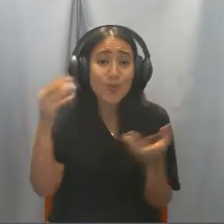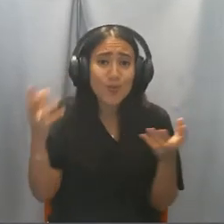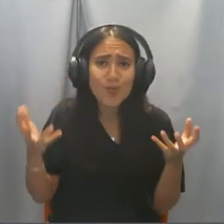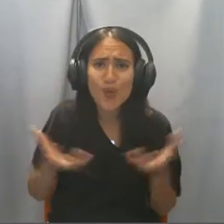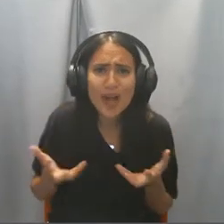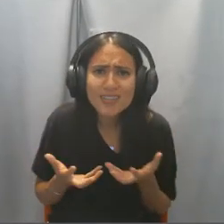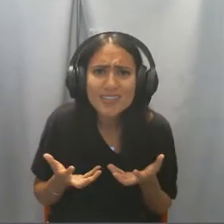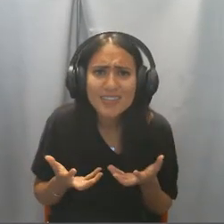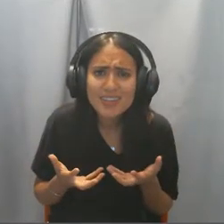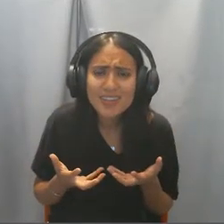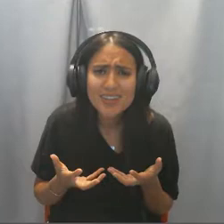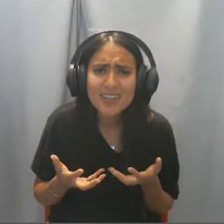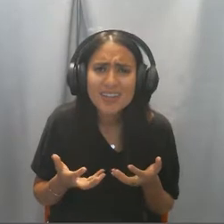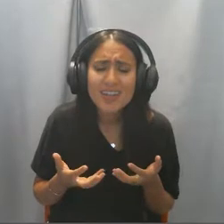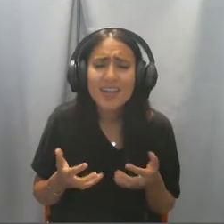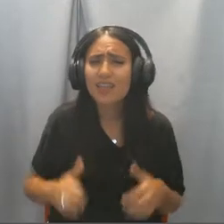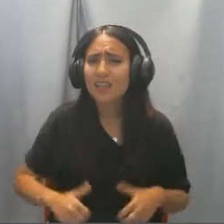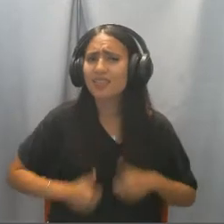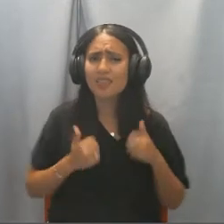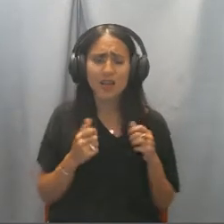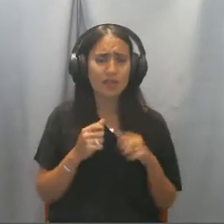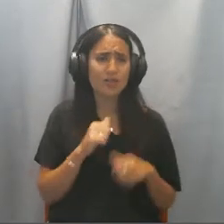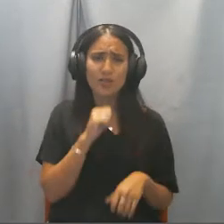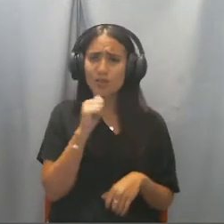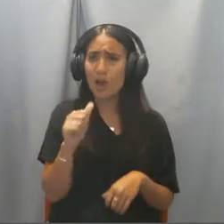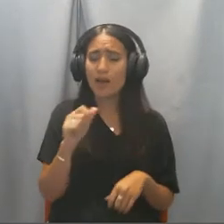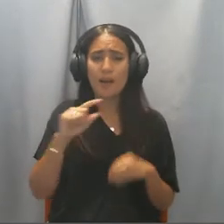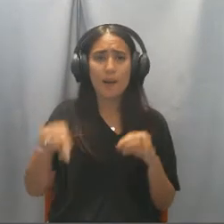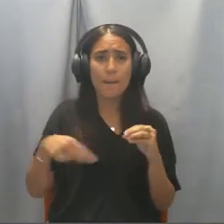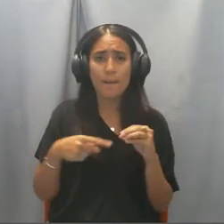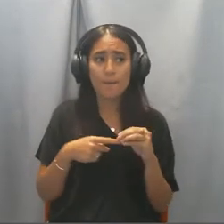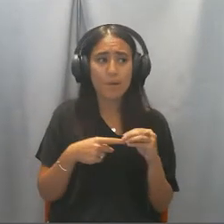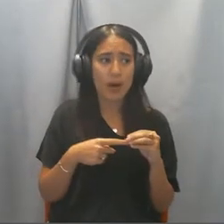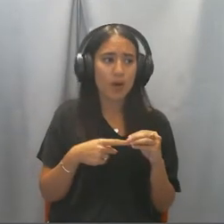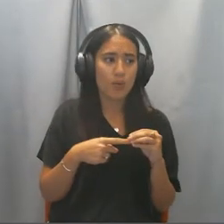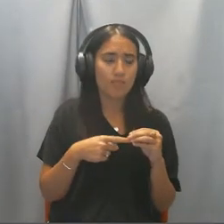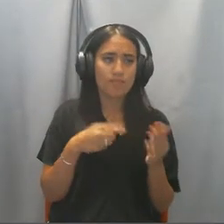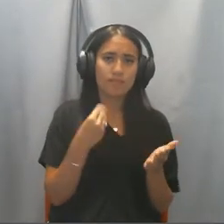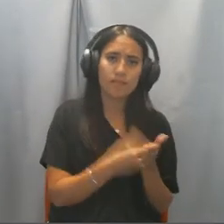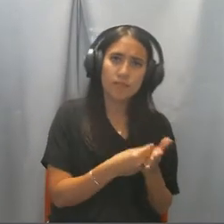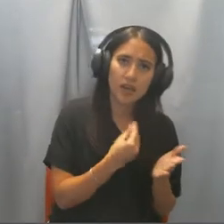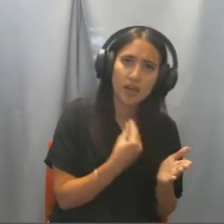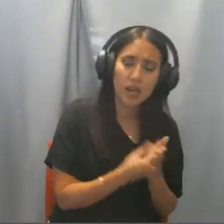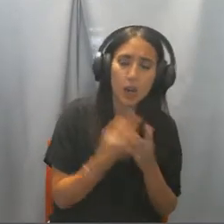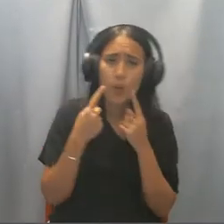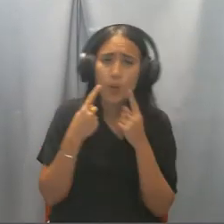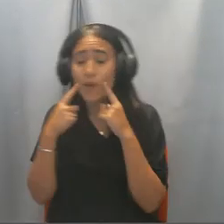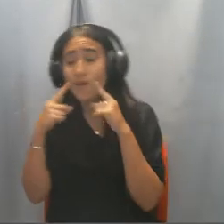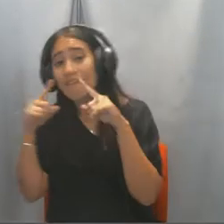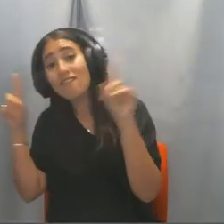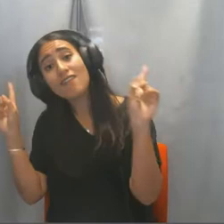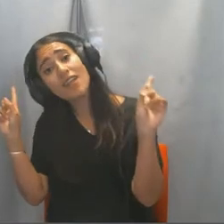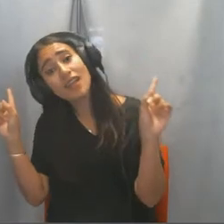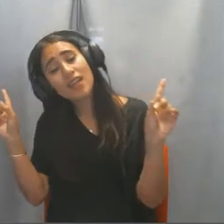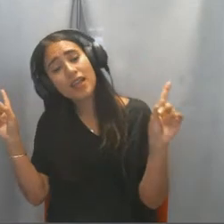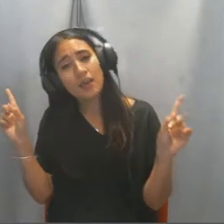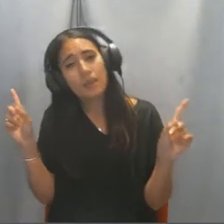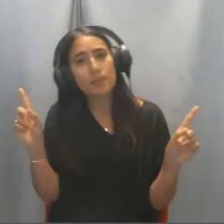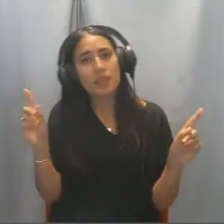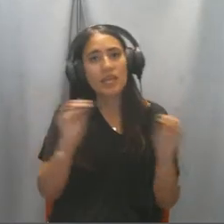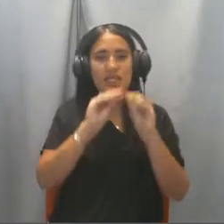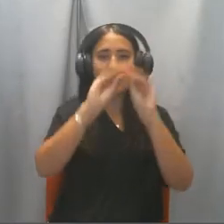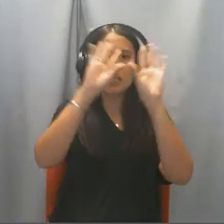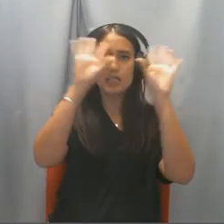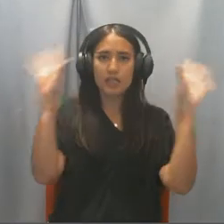or working harder and harder. The clearest message that we get from this 75-year study